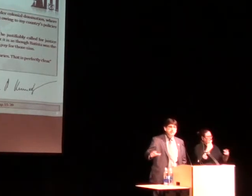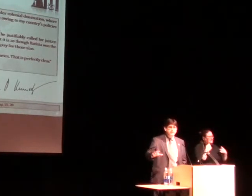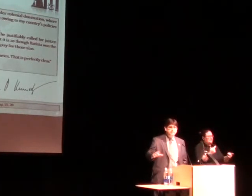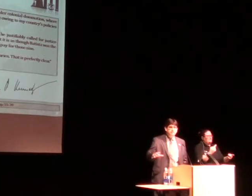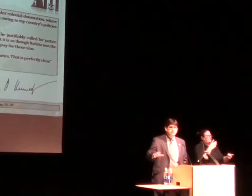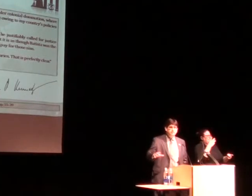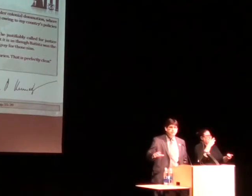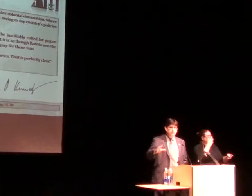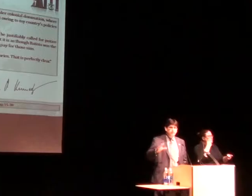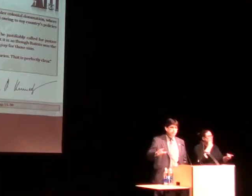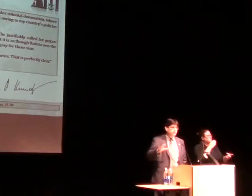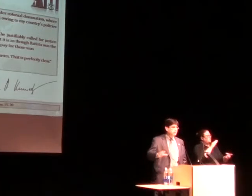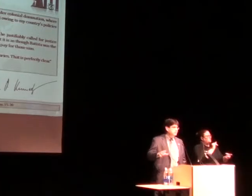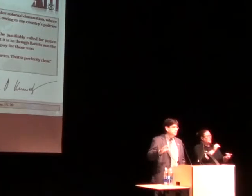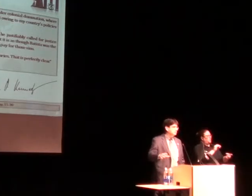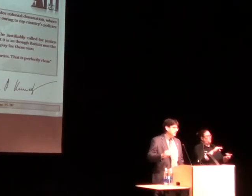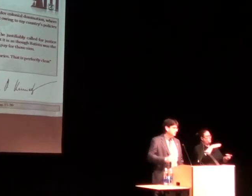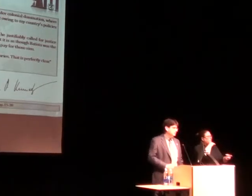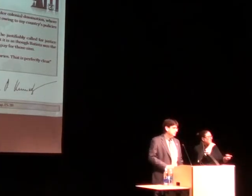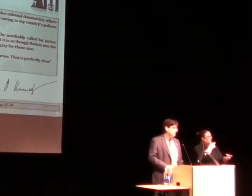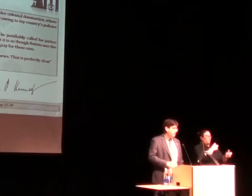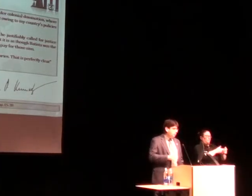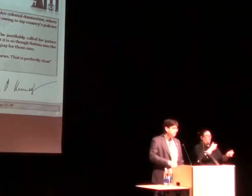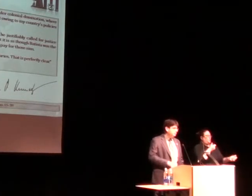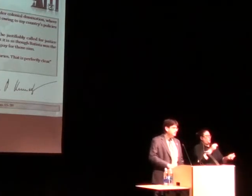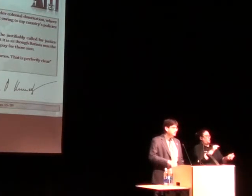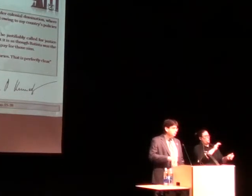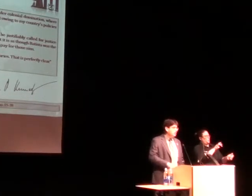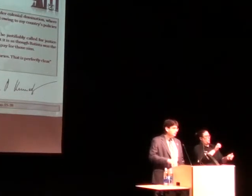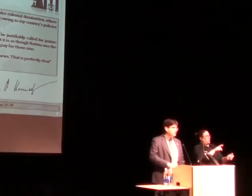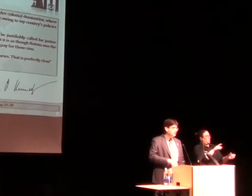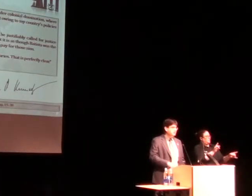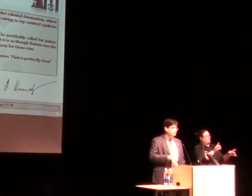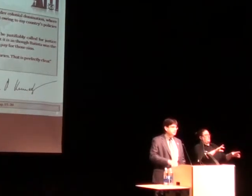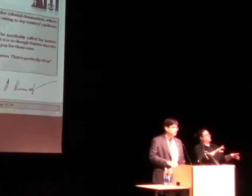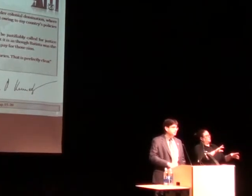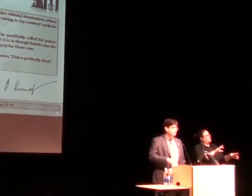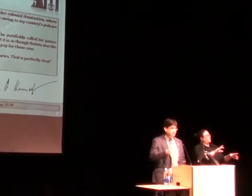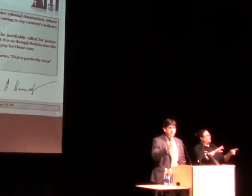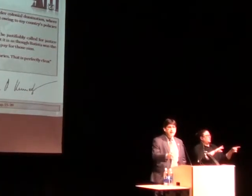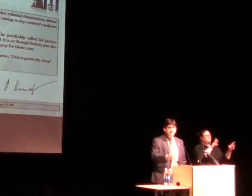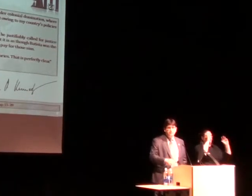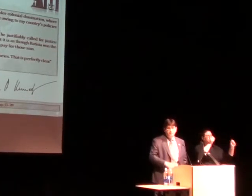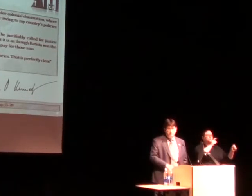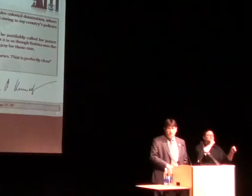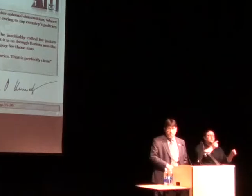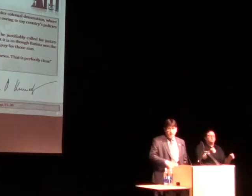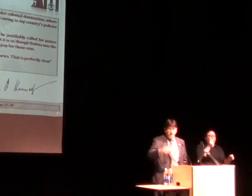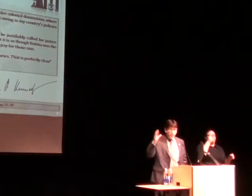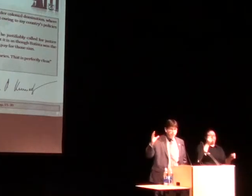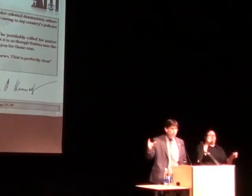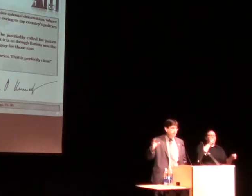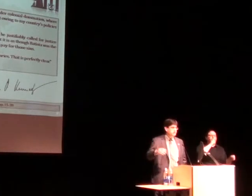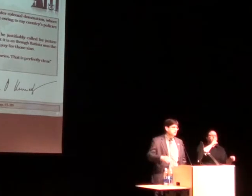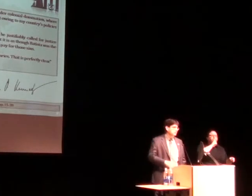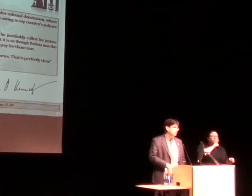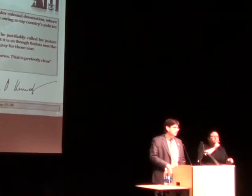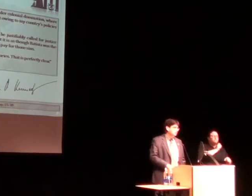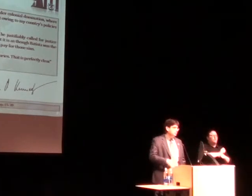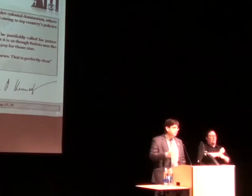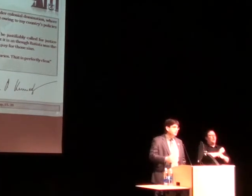nuclear disaster with the Cuban Missile Crisis. And was the president who really understood the reality of Cuba. And he was